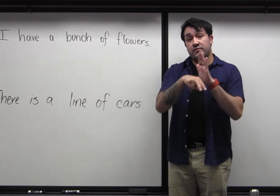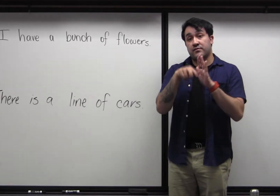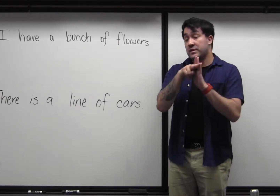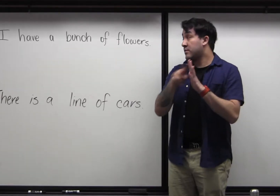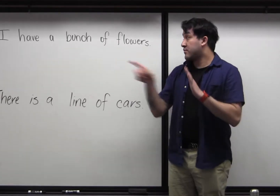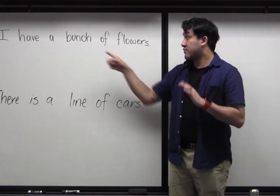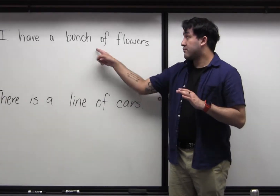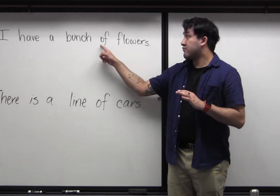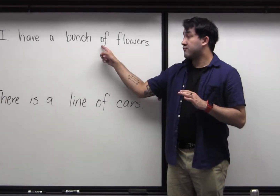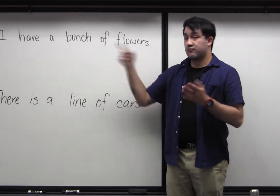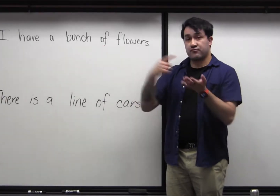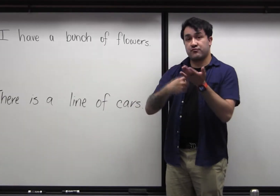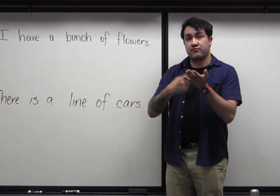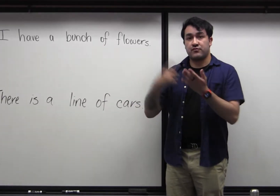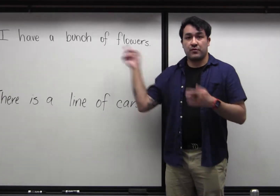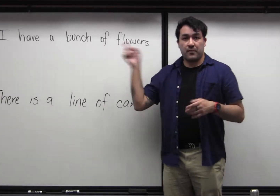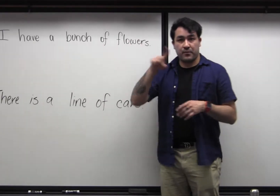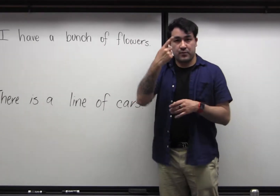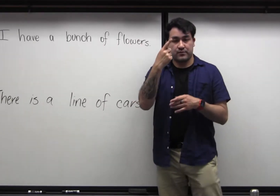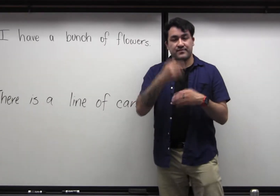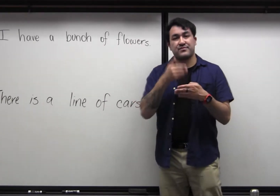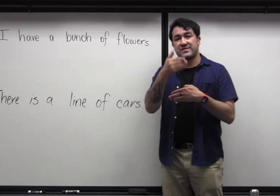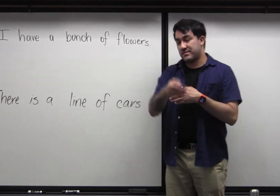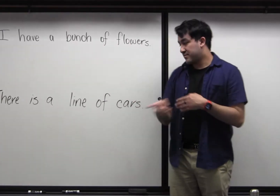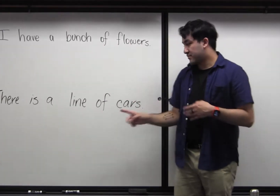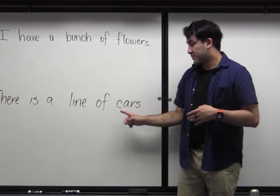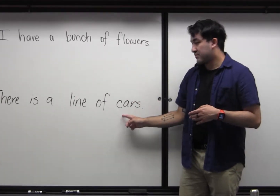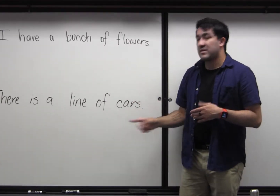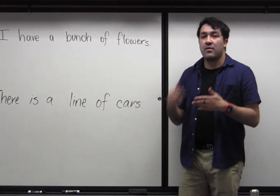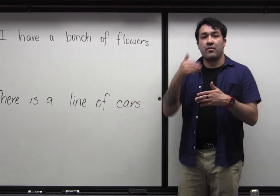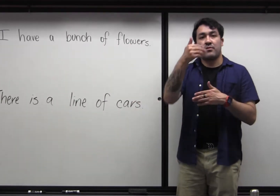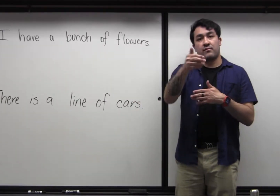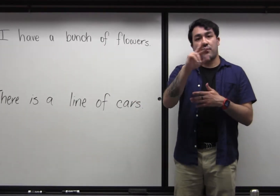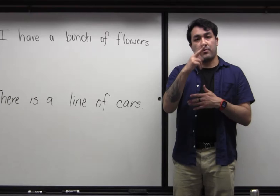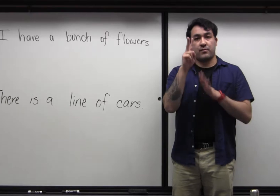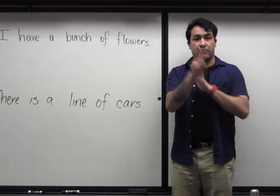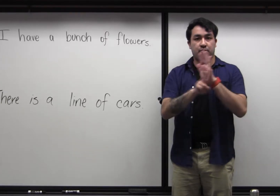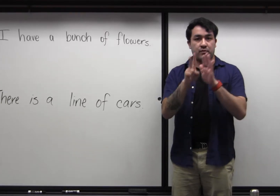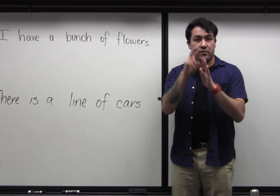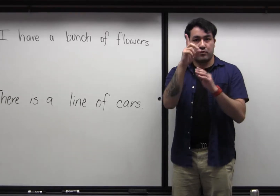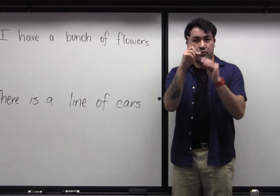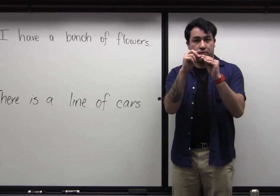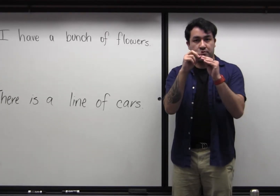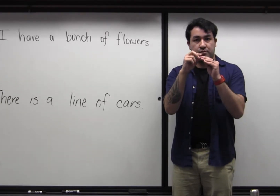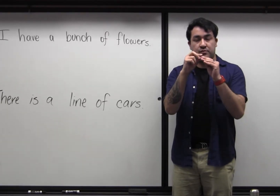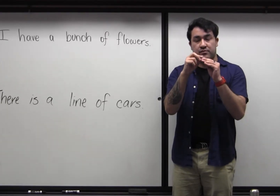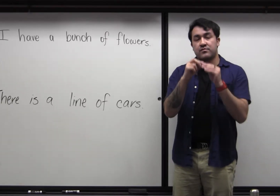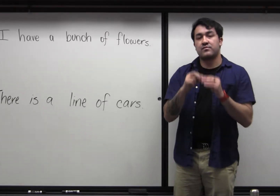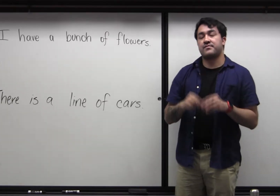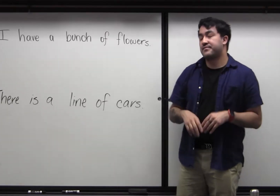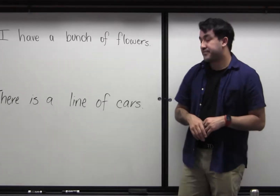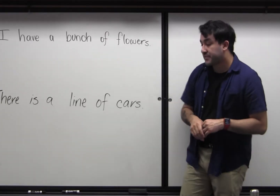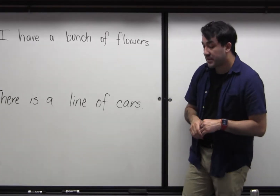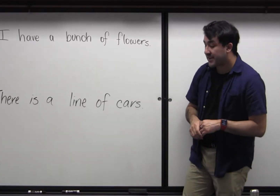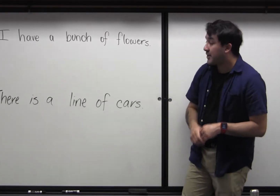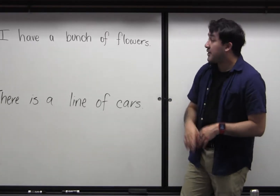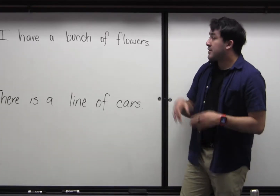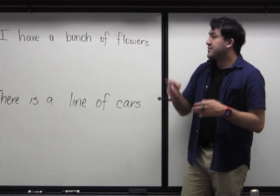to do 3 different sentences. And in this video, we're going to talk about this sentence. In the second video, we'll talk about there's a line of cars, and then there's one more